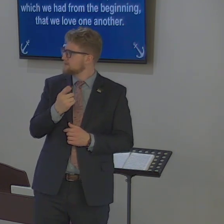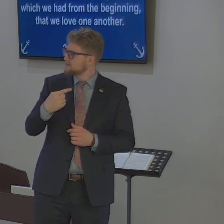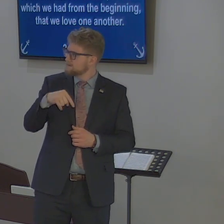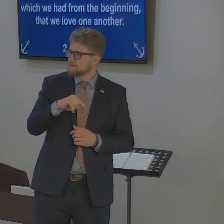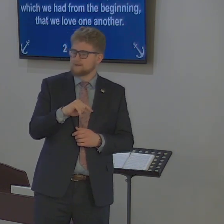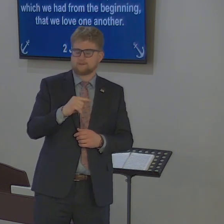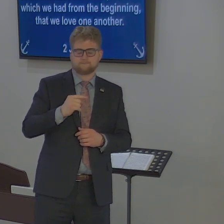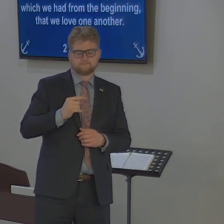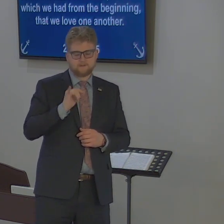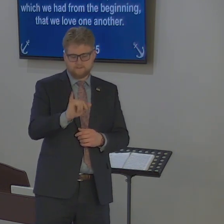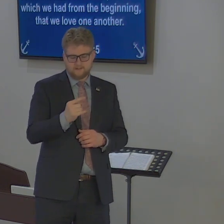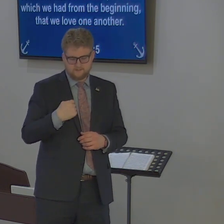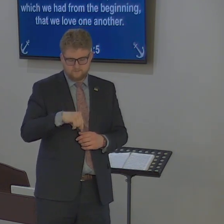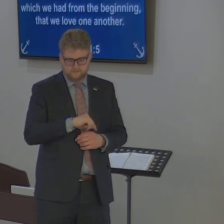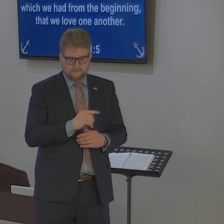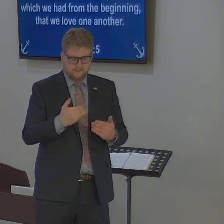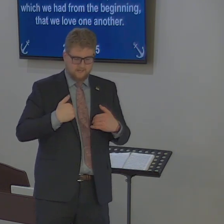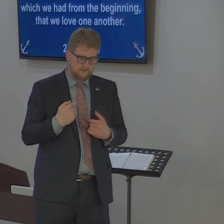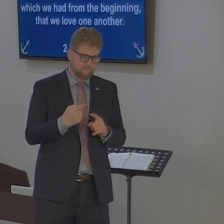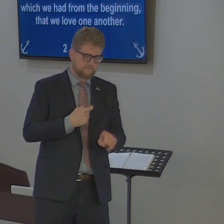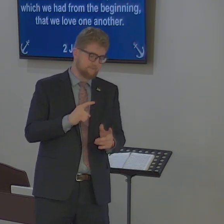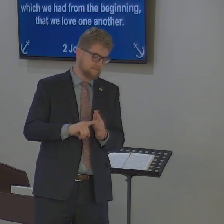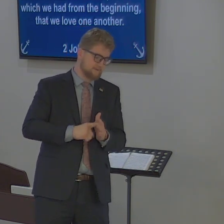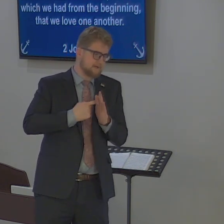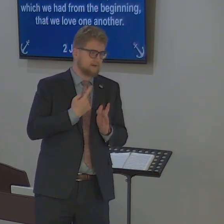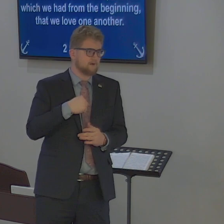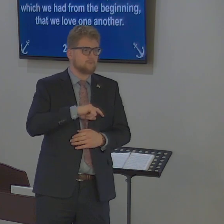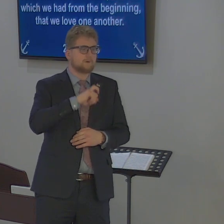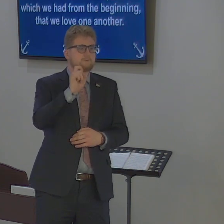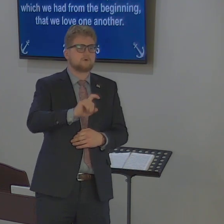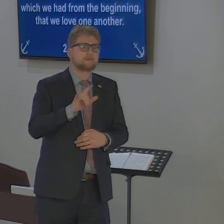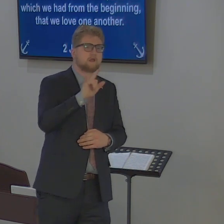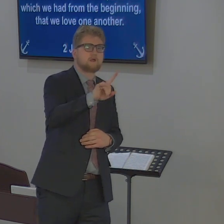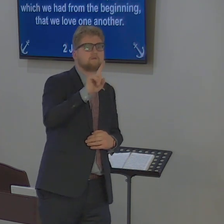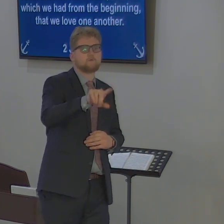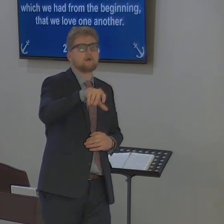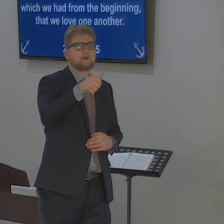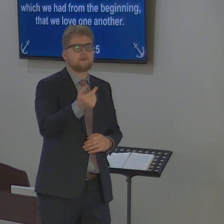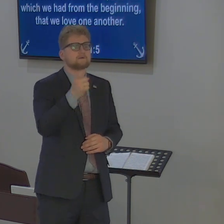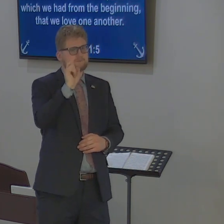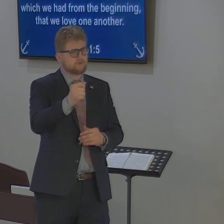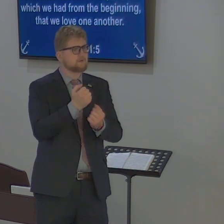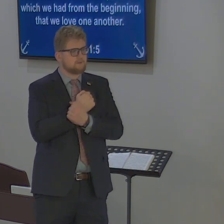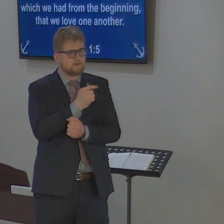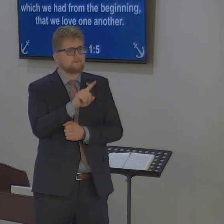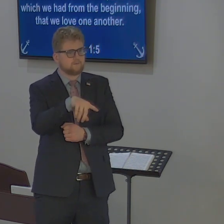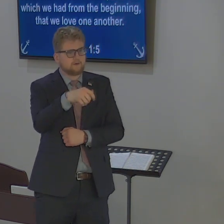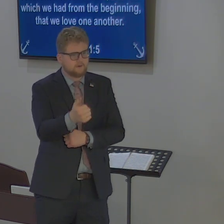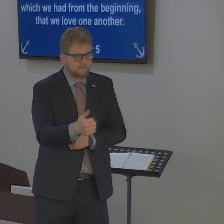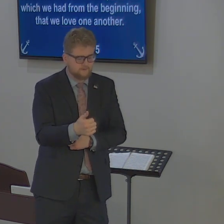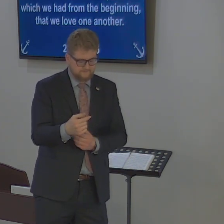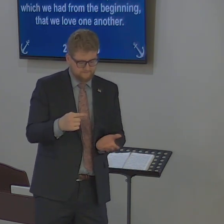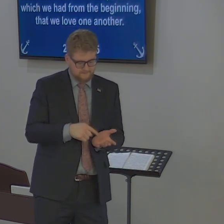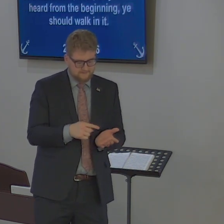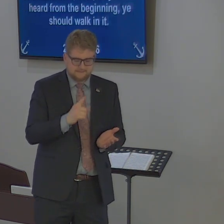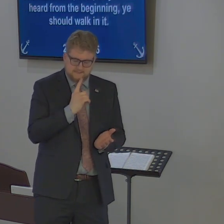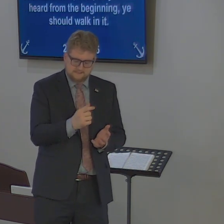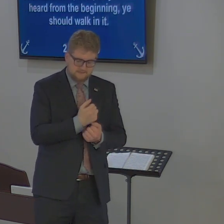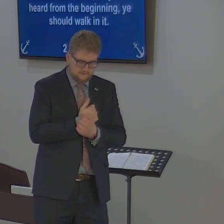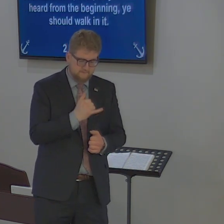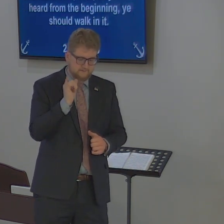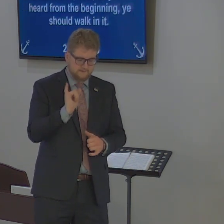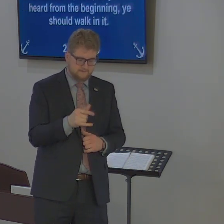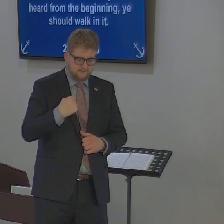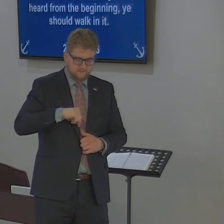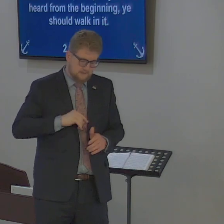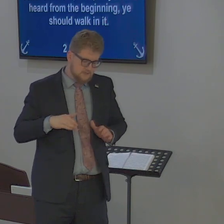the beginning, that we love one another. It's nothing new, John says, but that we're supposed to love one another. And this is love, that we walk after